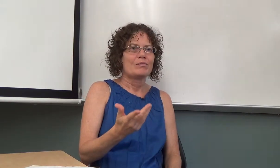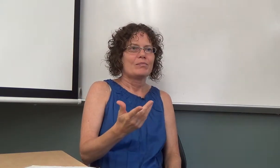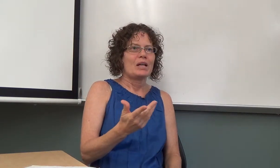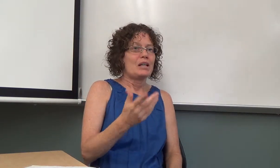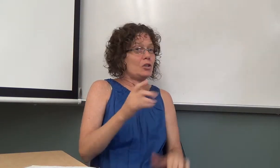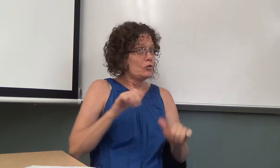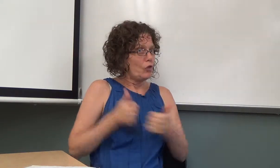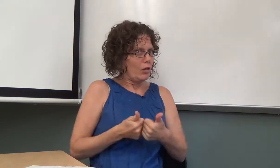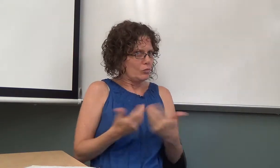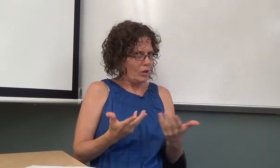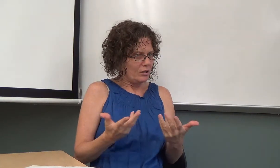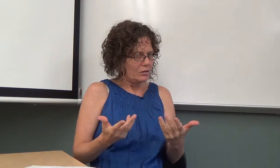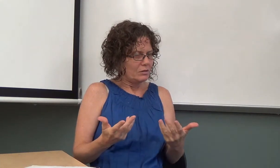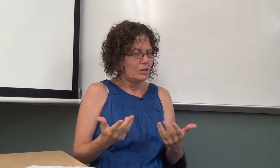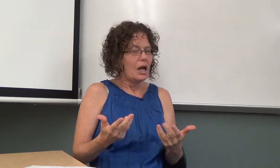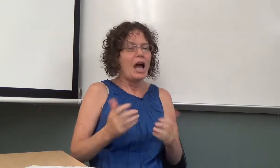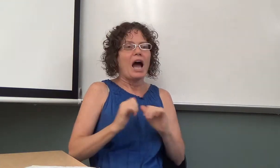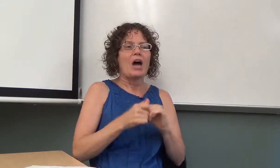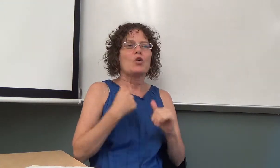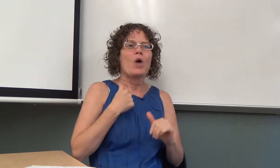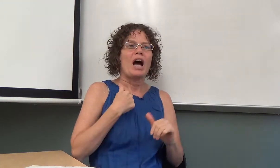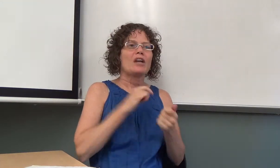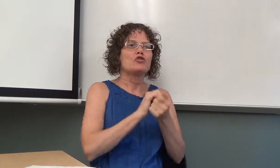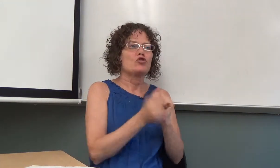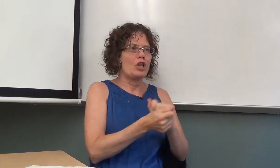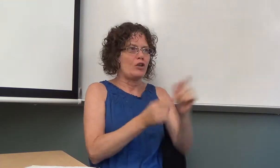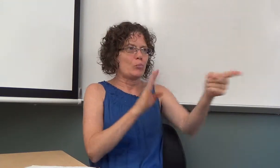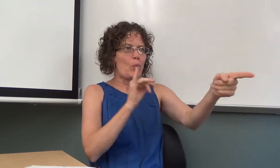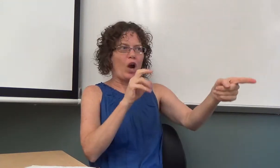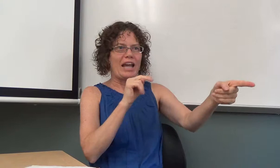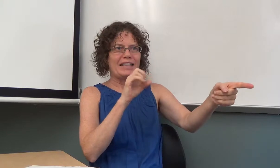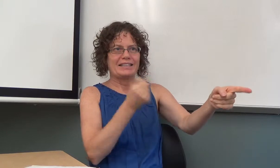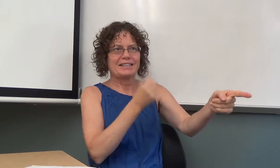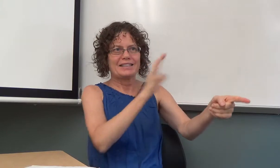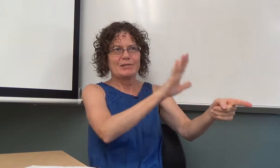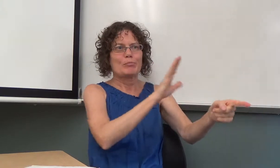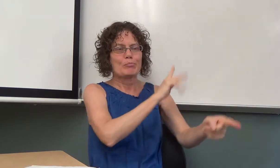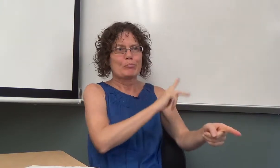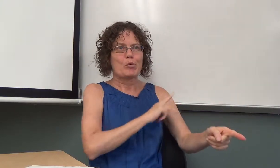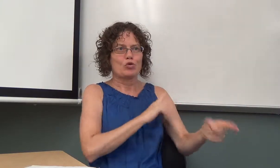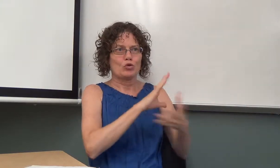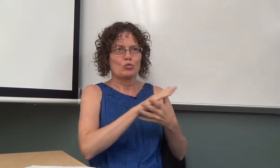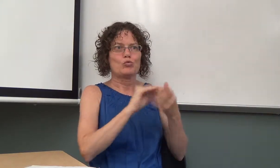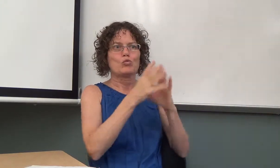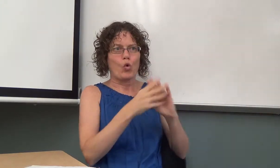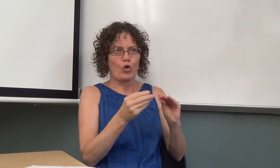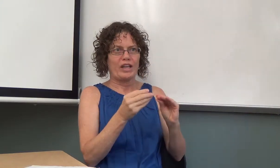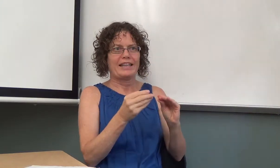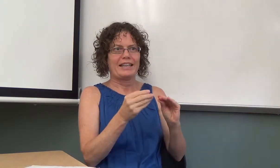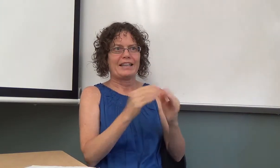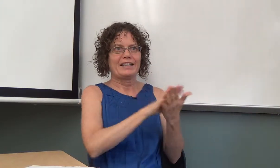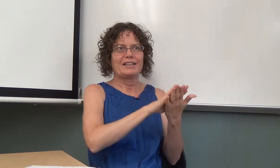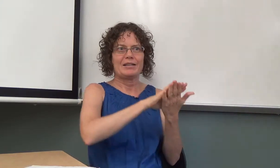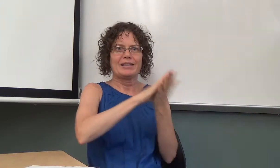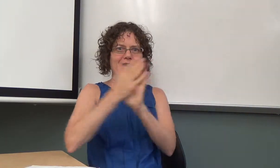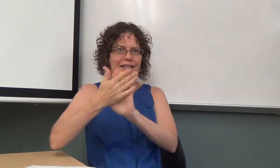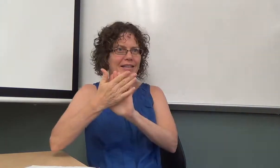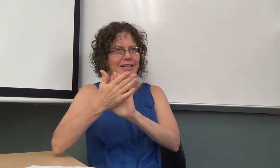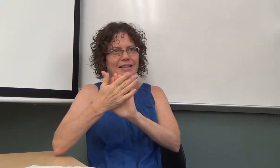challenge, okay? How do I change Brian's personal story into a